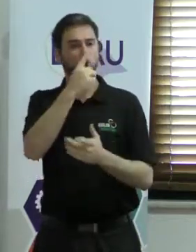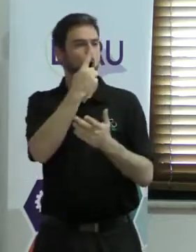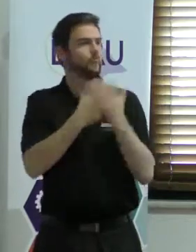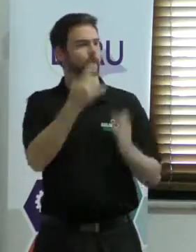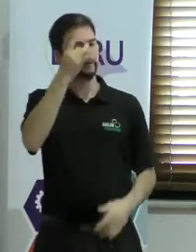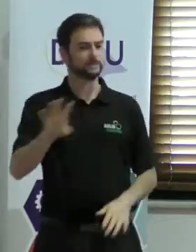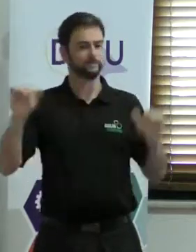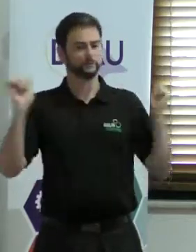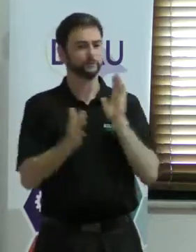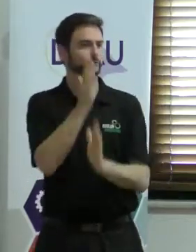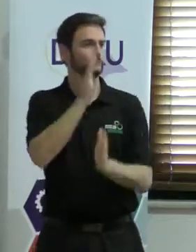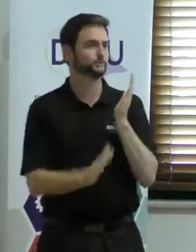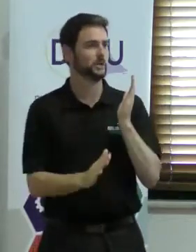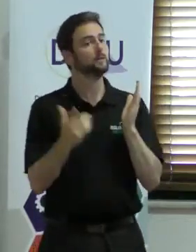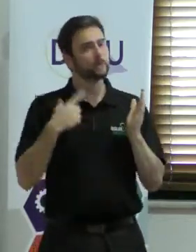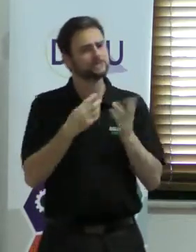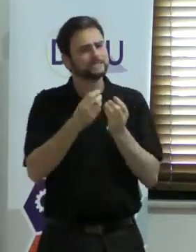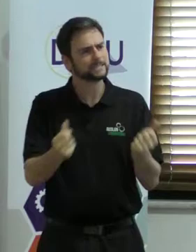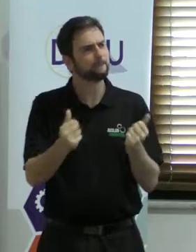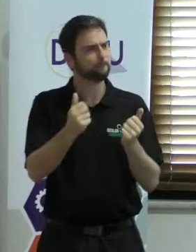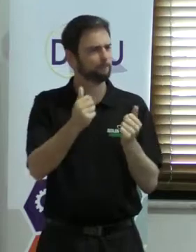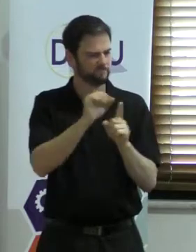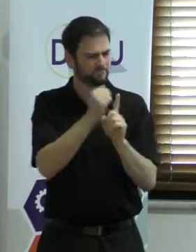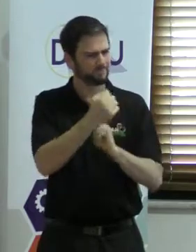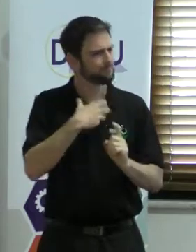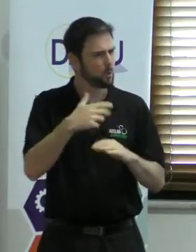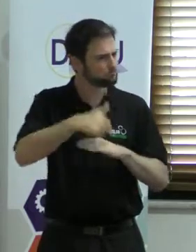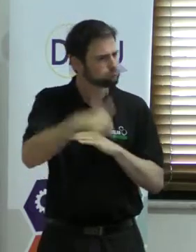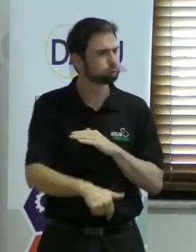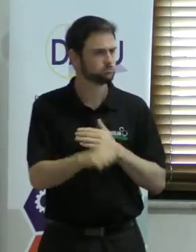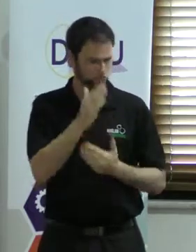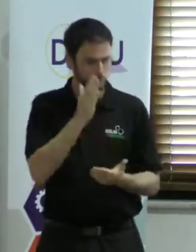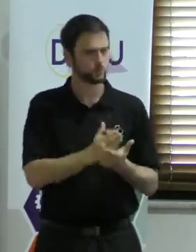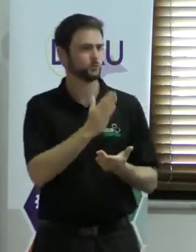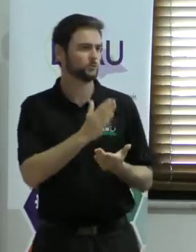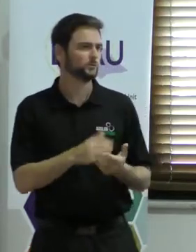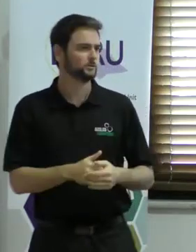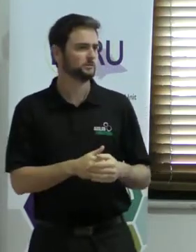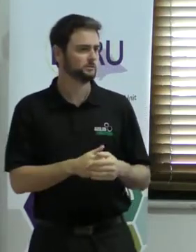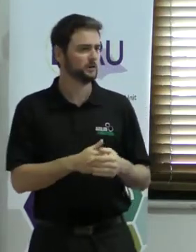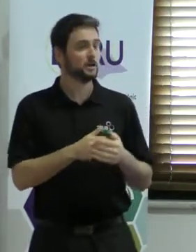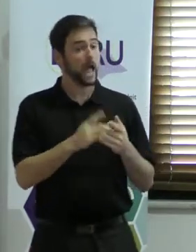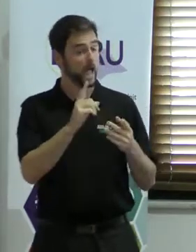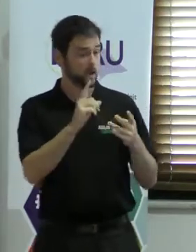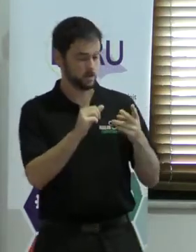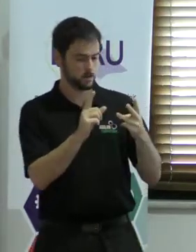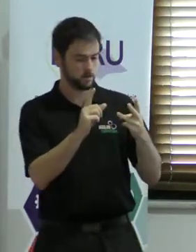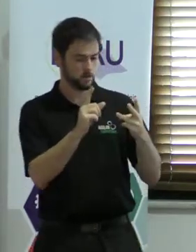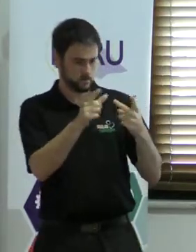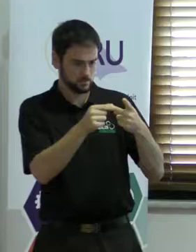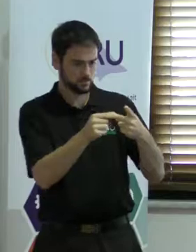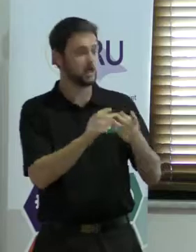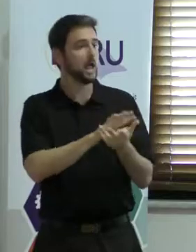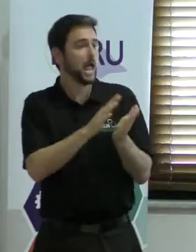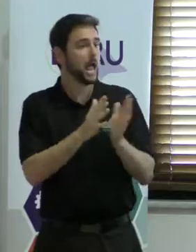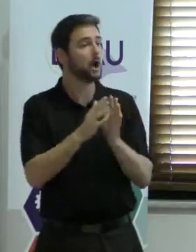that you're talking about. And also, I think the related point there is also how do we as a sector